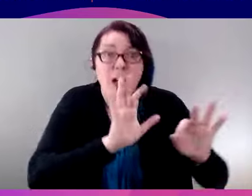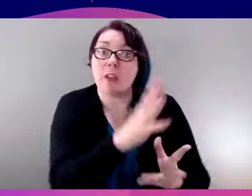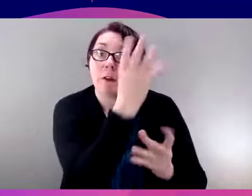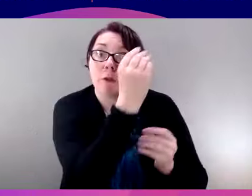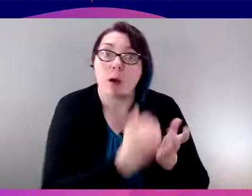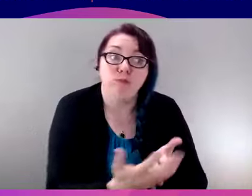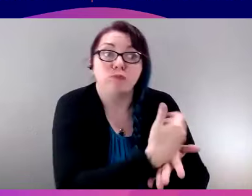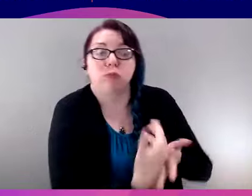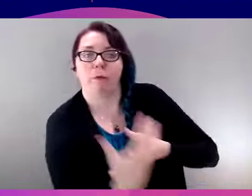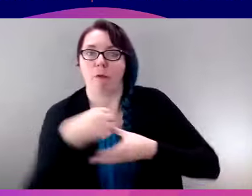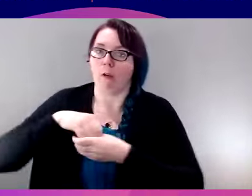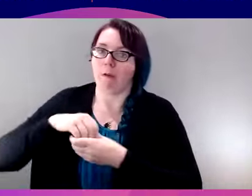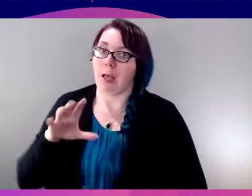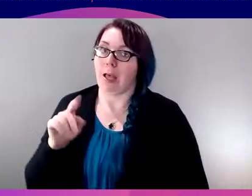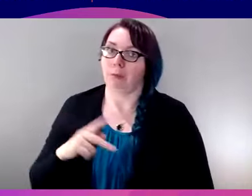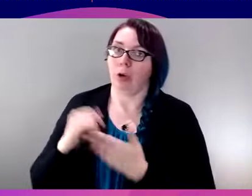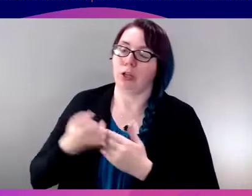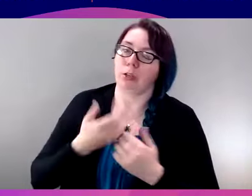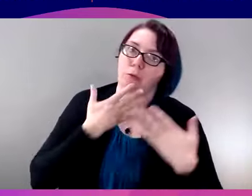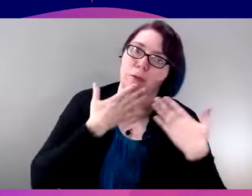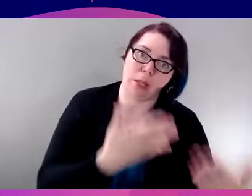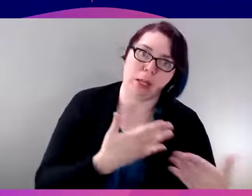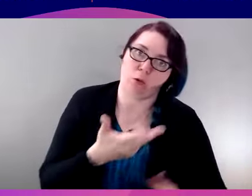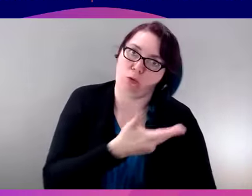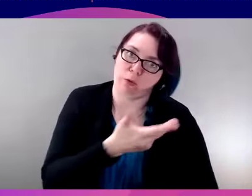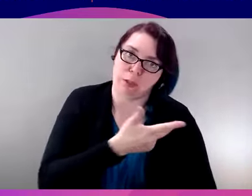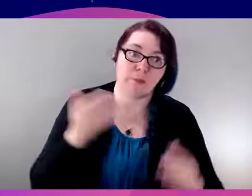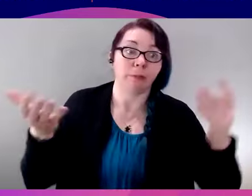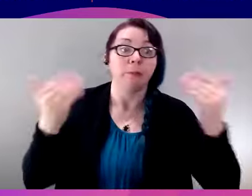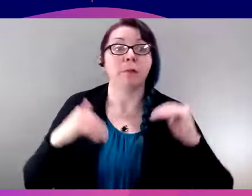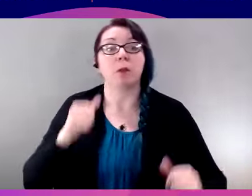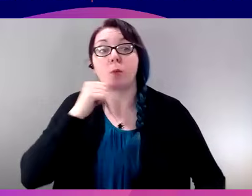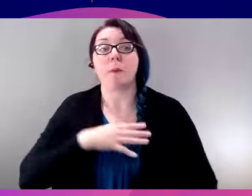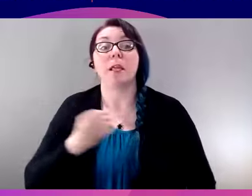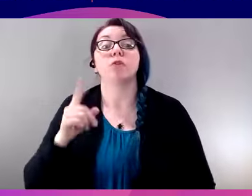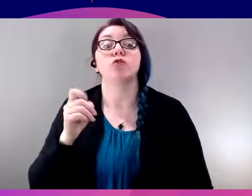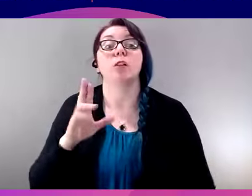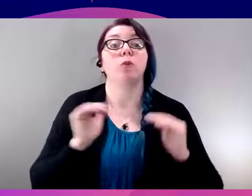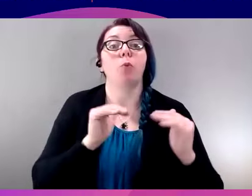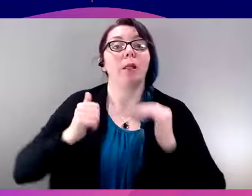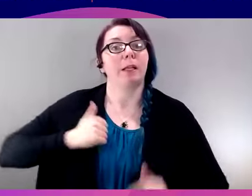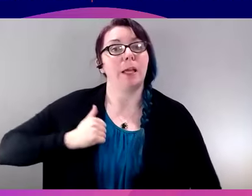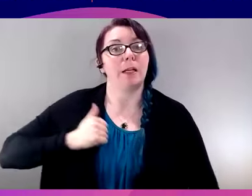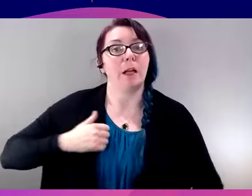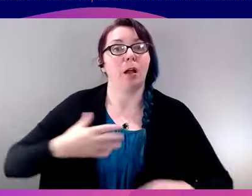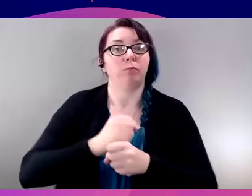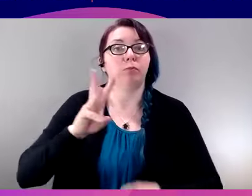our funder, Women and Gender Equality Canada, for generously funding and supporting the ACT project.